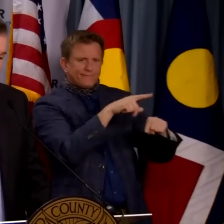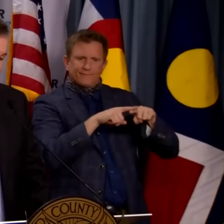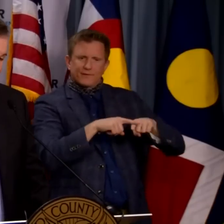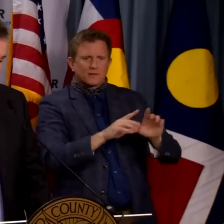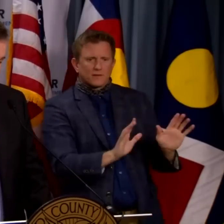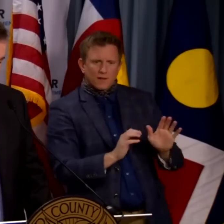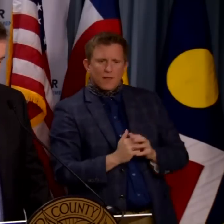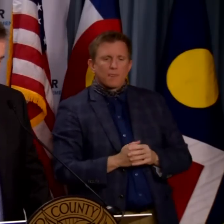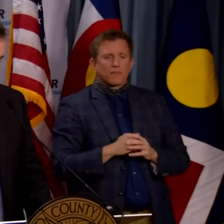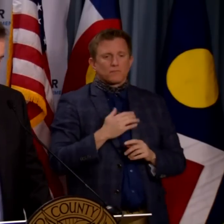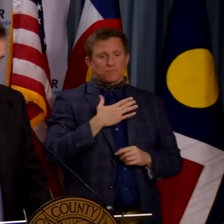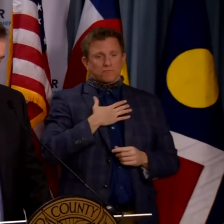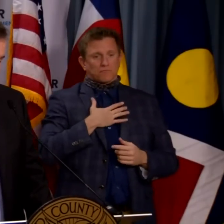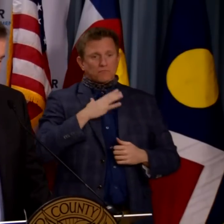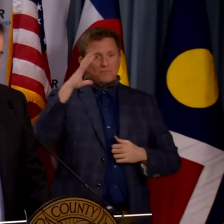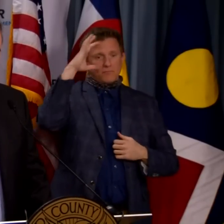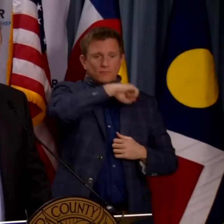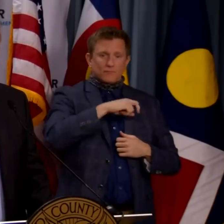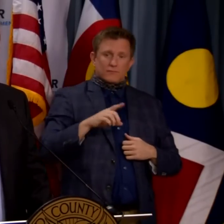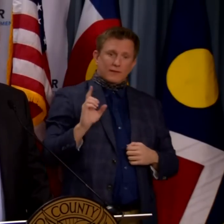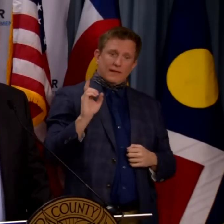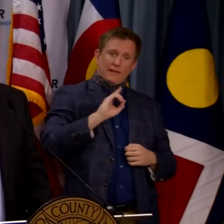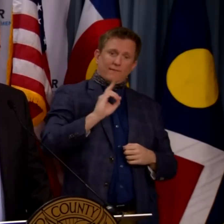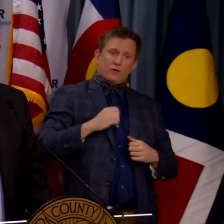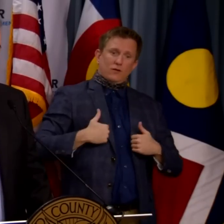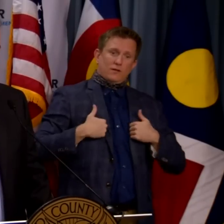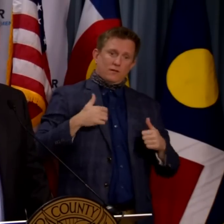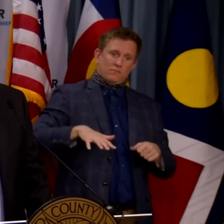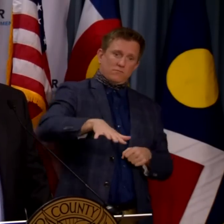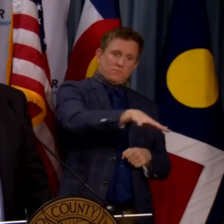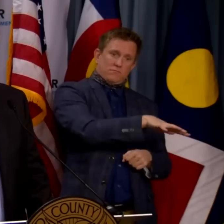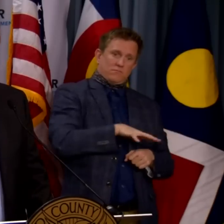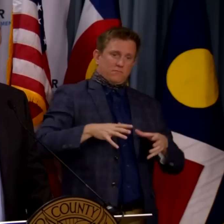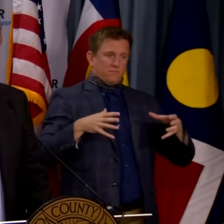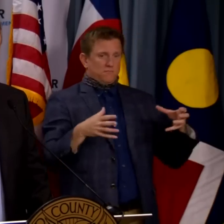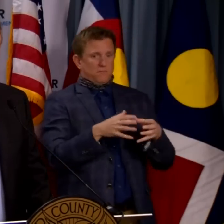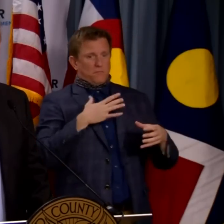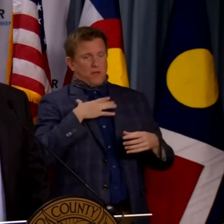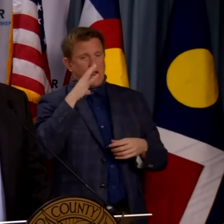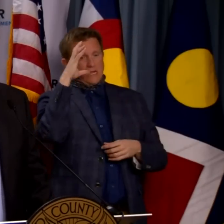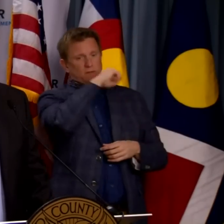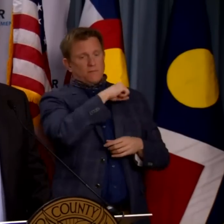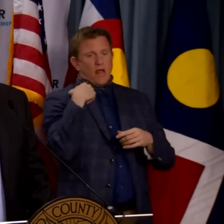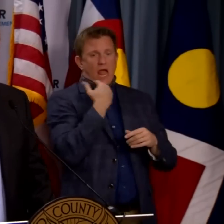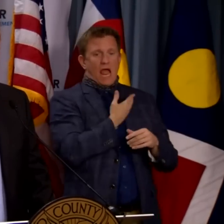contact tracing efforts be. And so, Bob, you want to come and give a common thought on that?